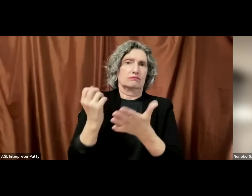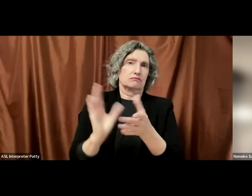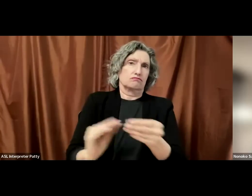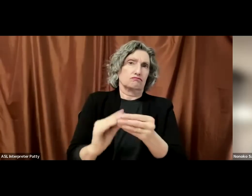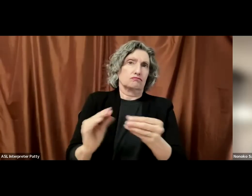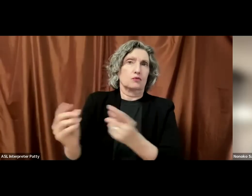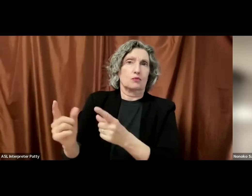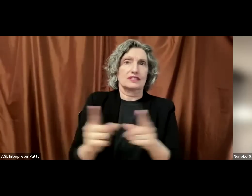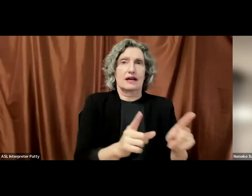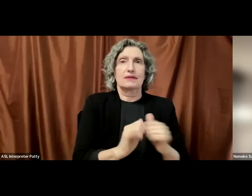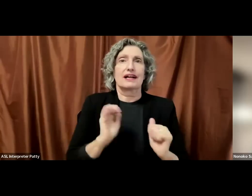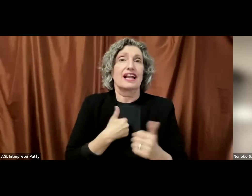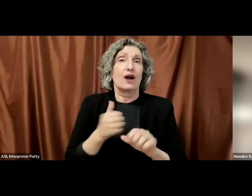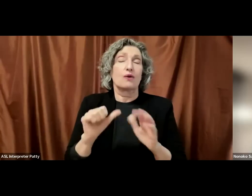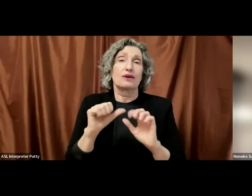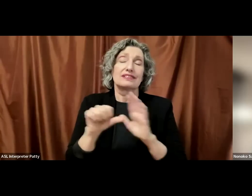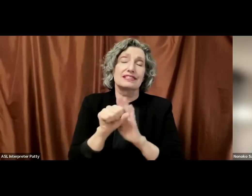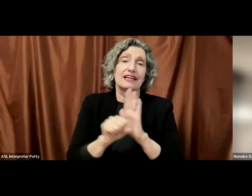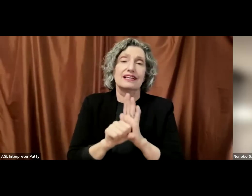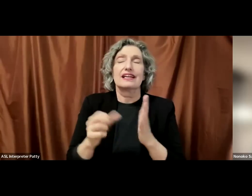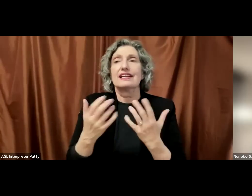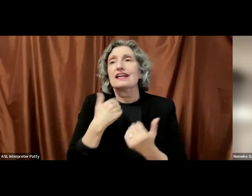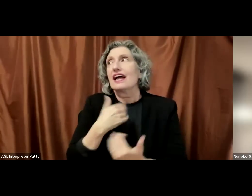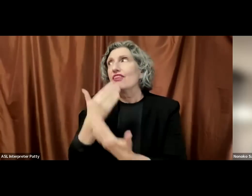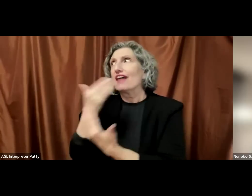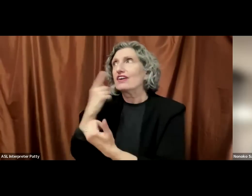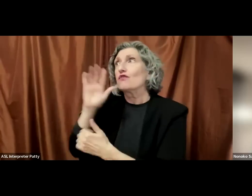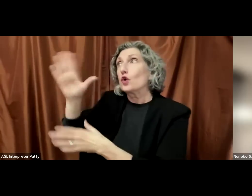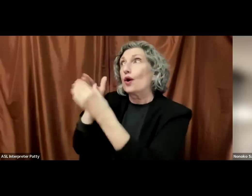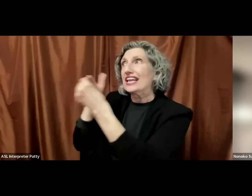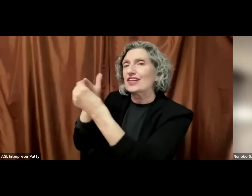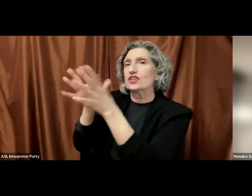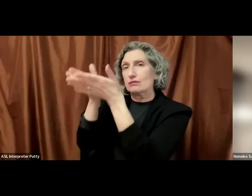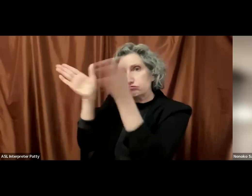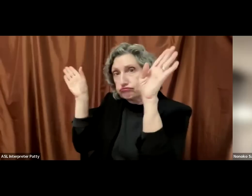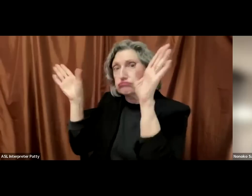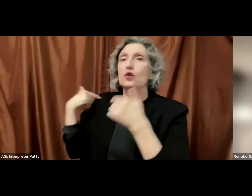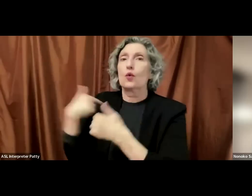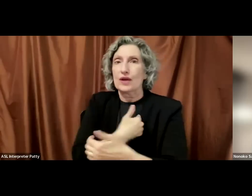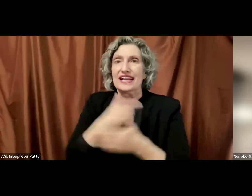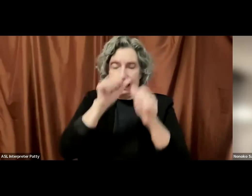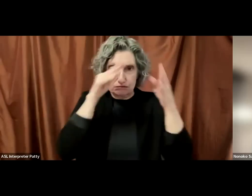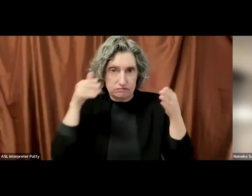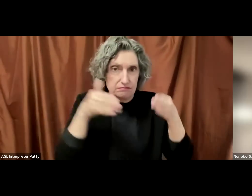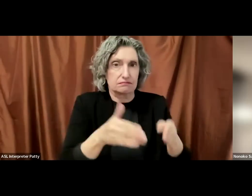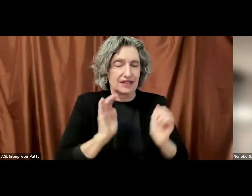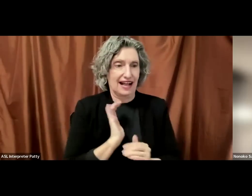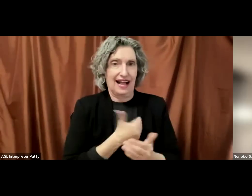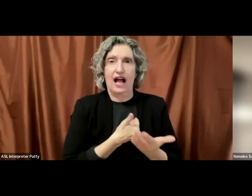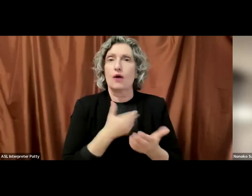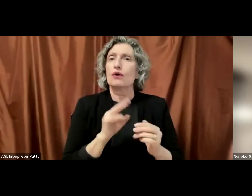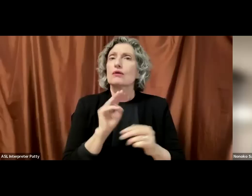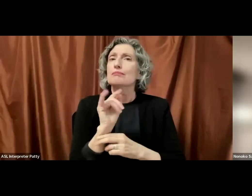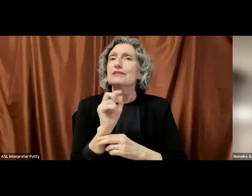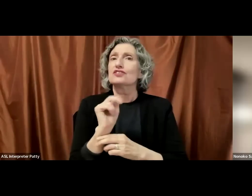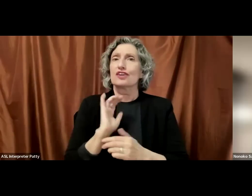for your leadership and your work in defending our sector so that we can focus on our missions and ultimately the communities we serve towards a